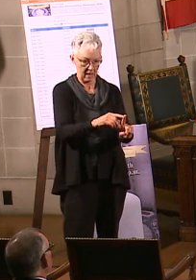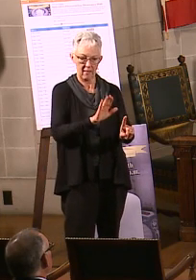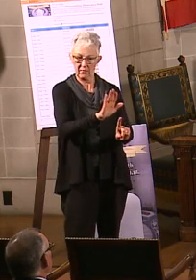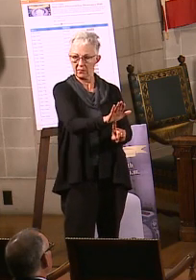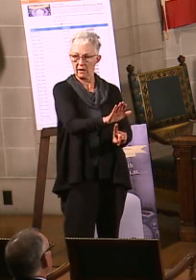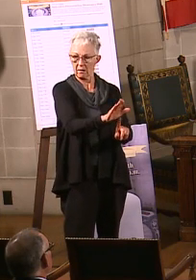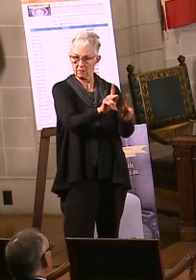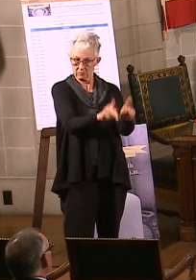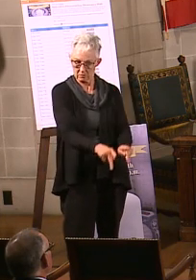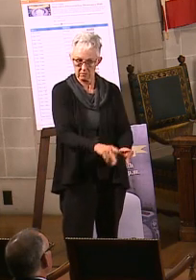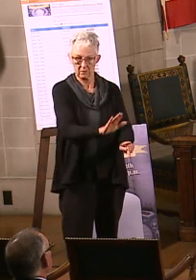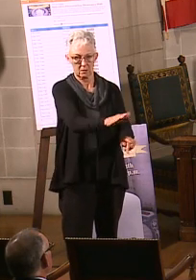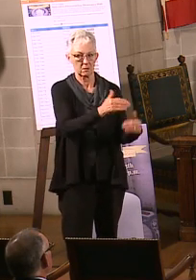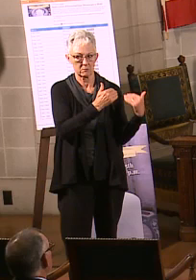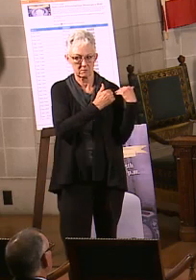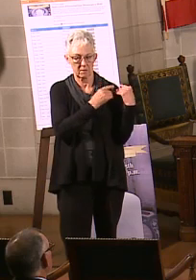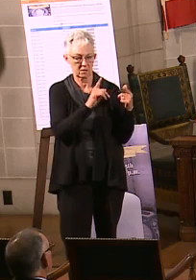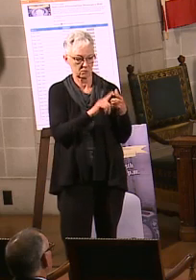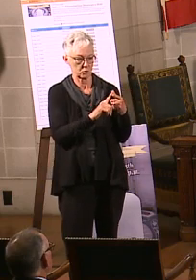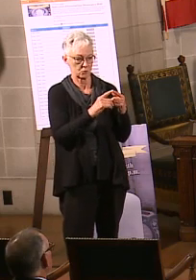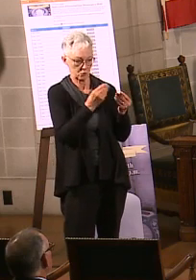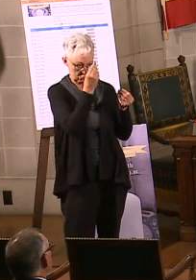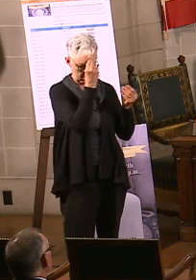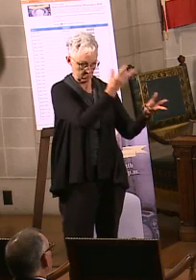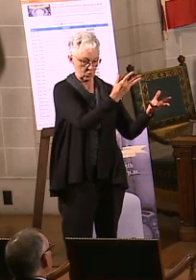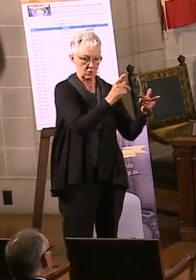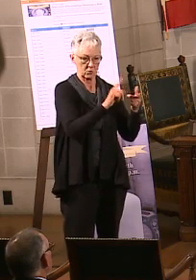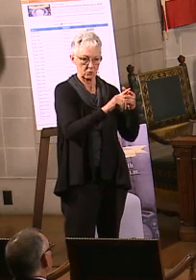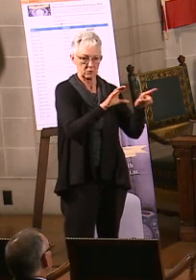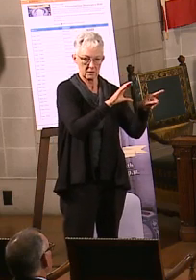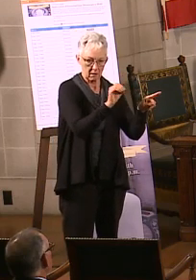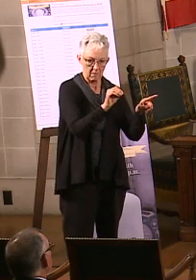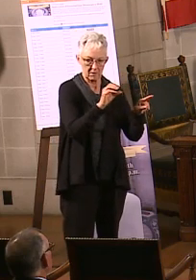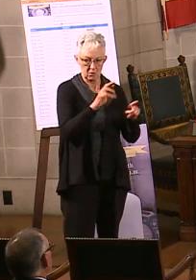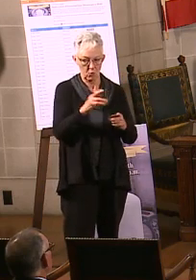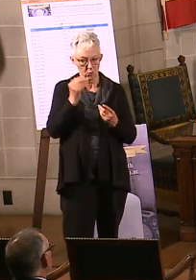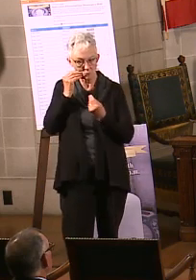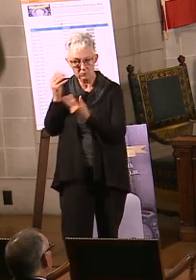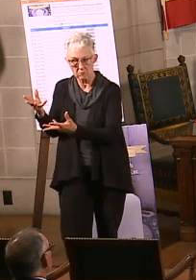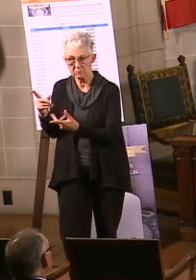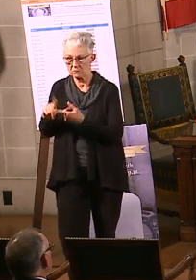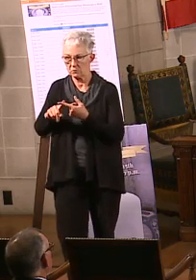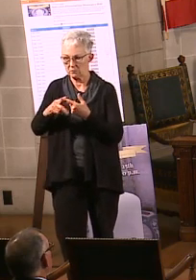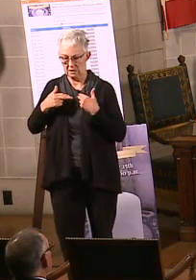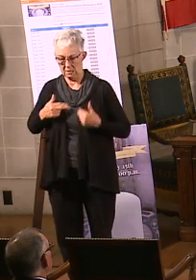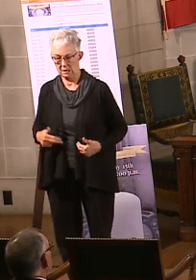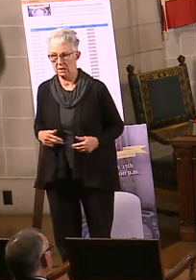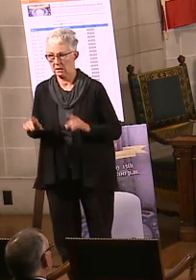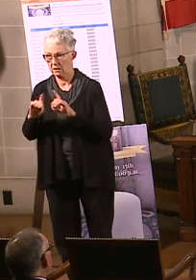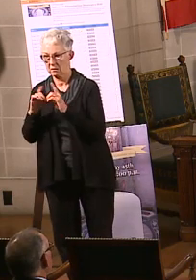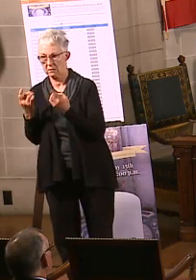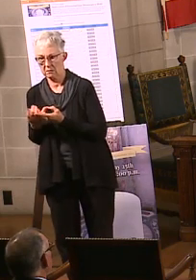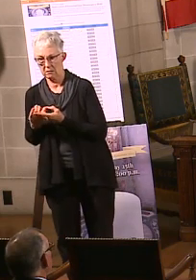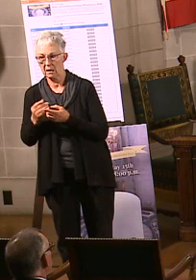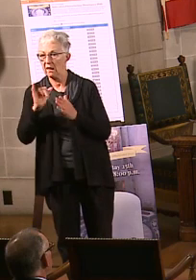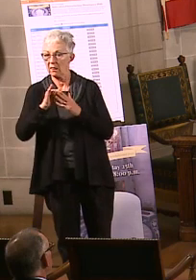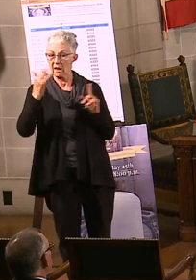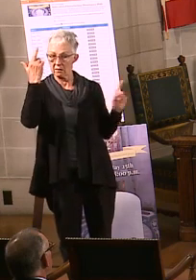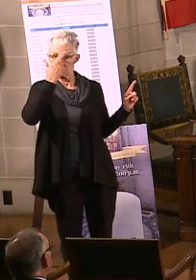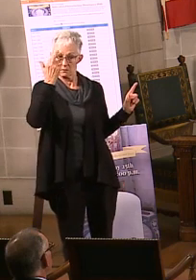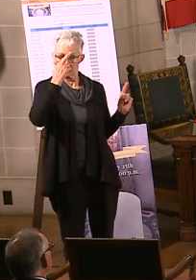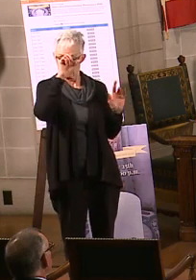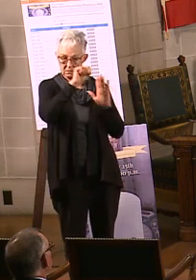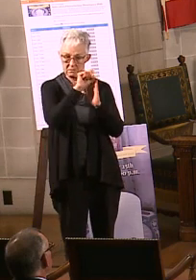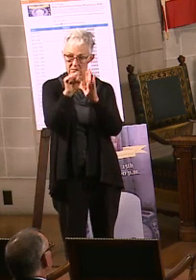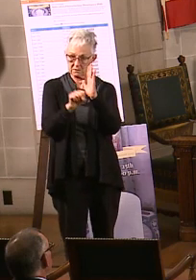department. And so that's why the state is only reporting aggregate data, because we're only going to report it aggregately across the state